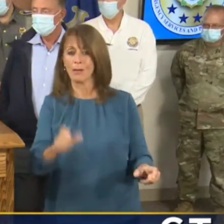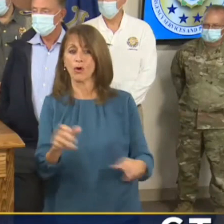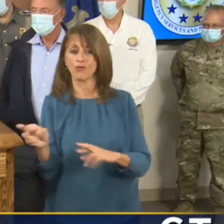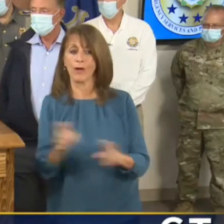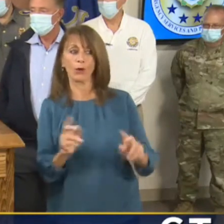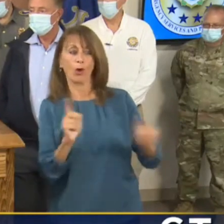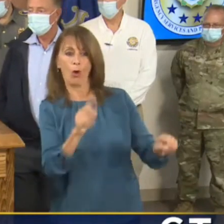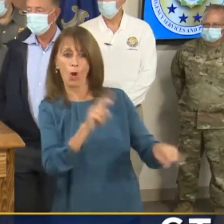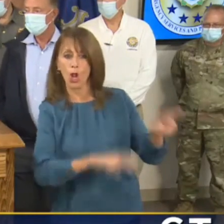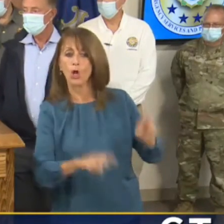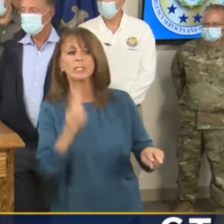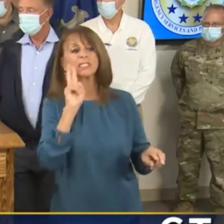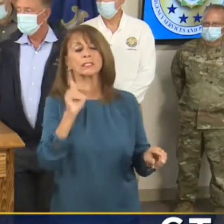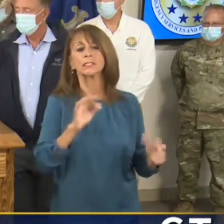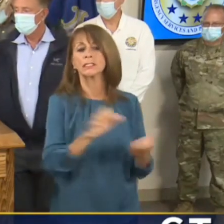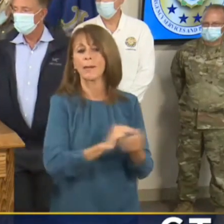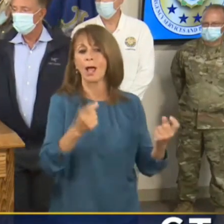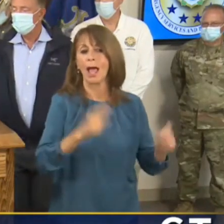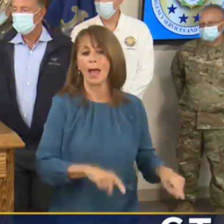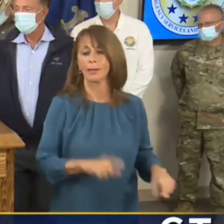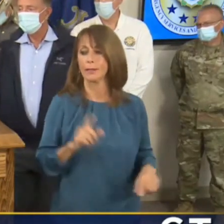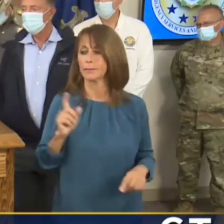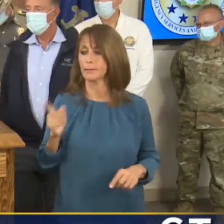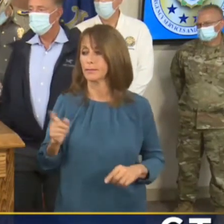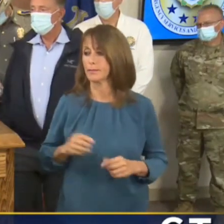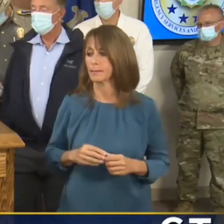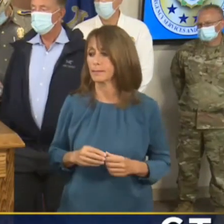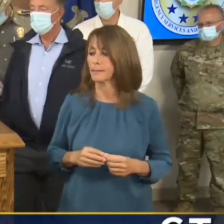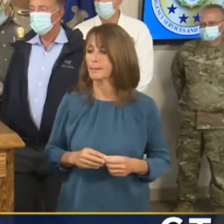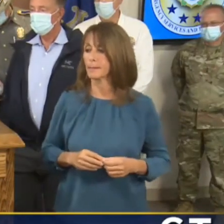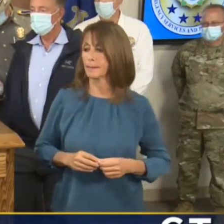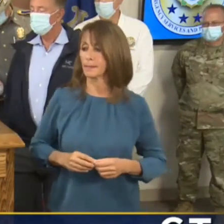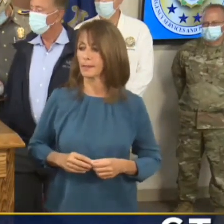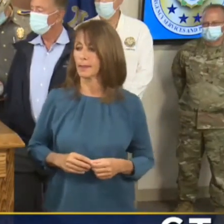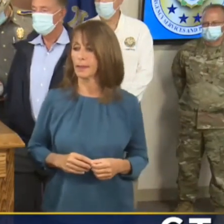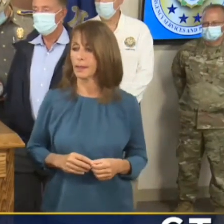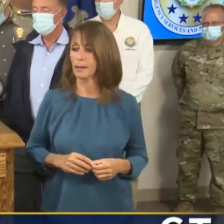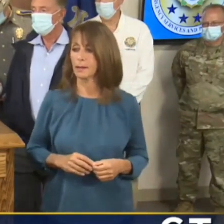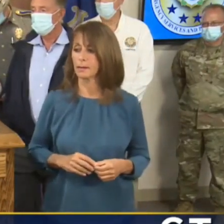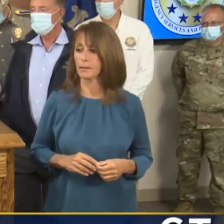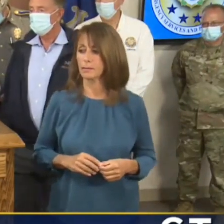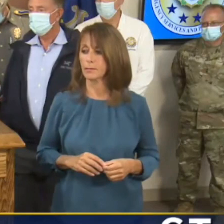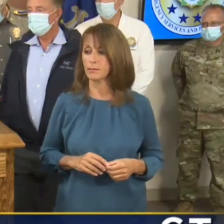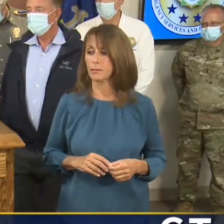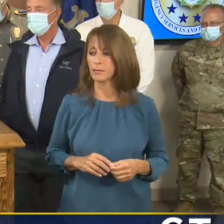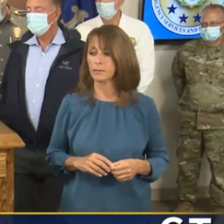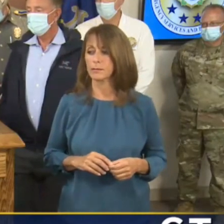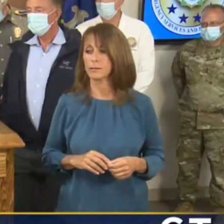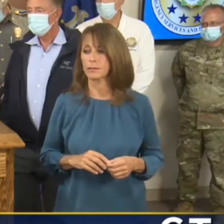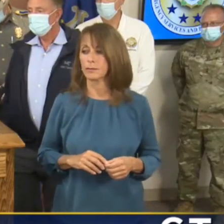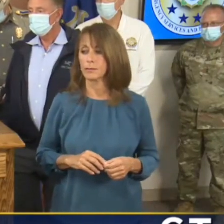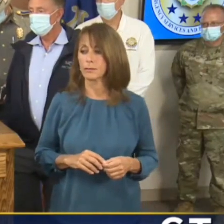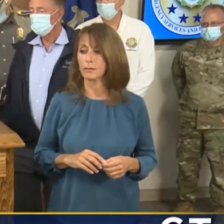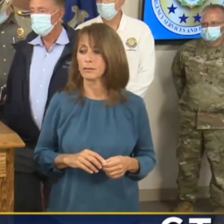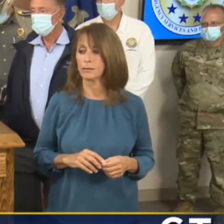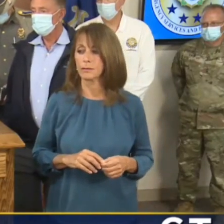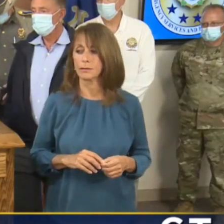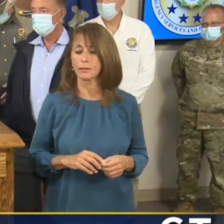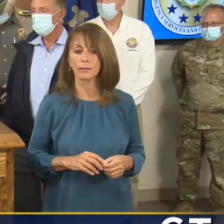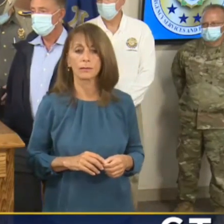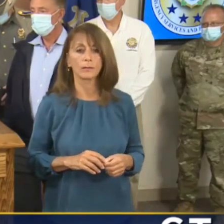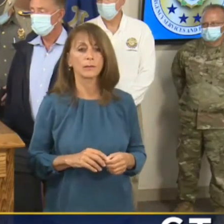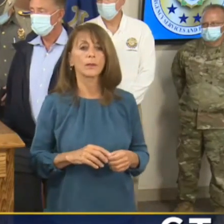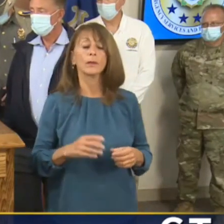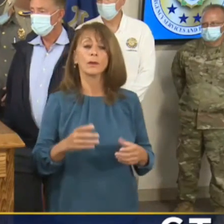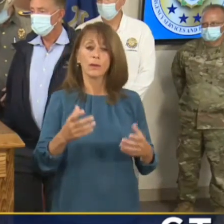a question for Fred. Do you think the cost-plus model of utility delivery is still compatible with the growing threat of climate